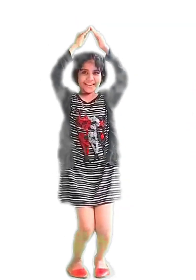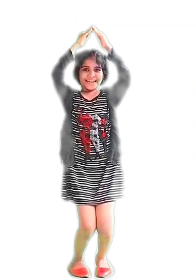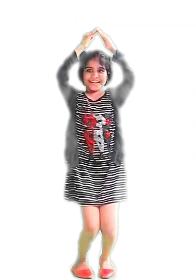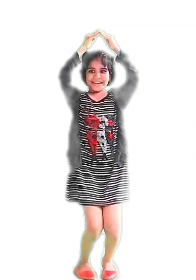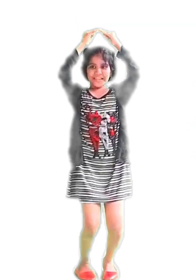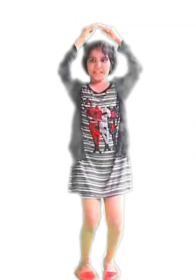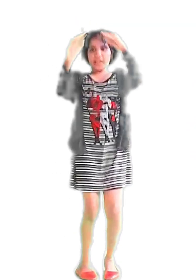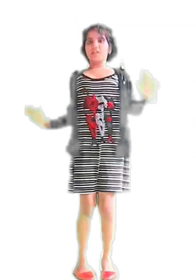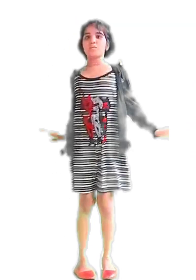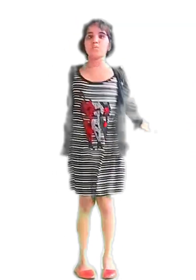A, E,